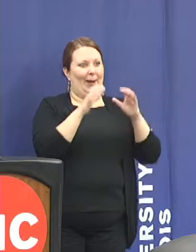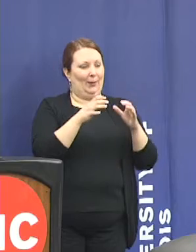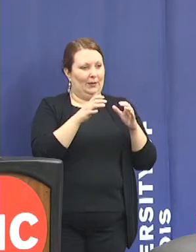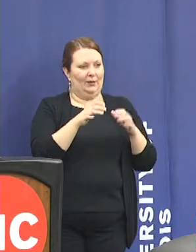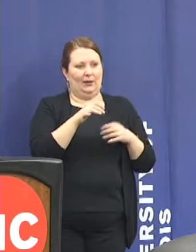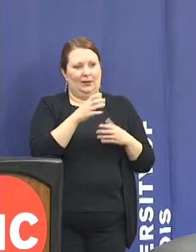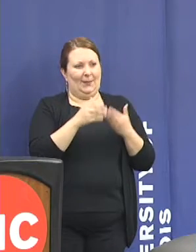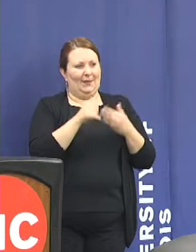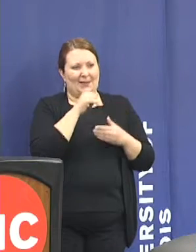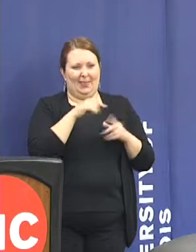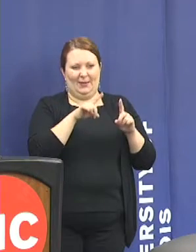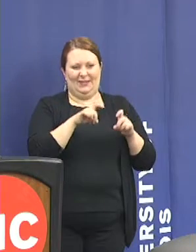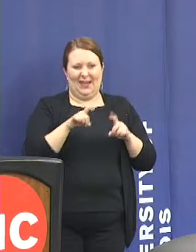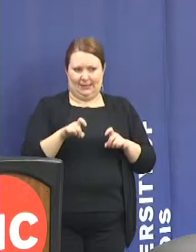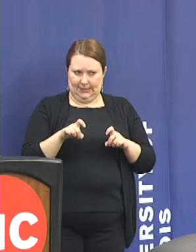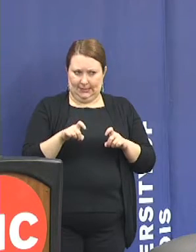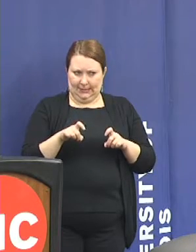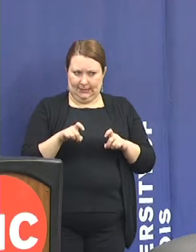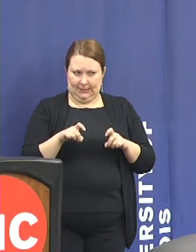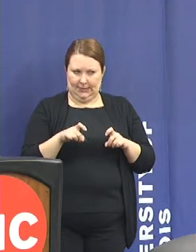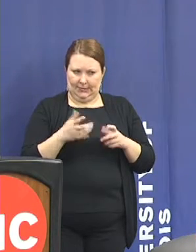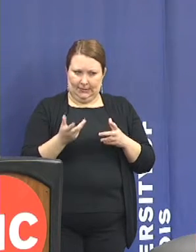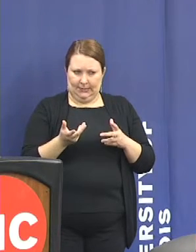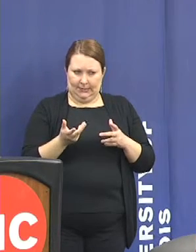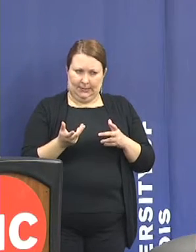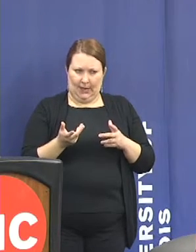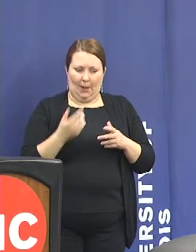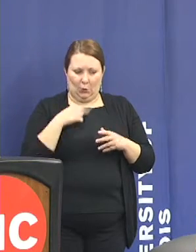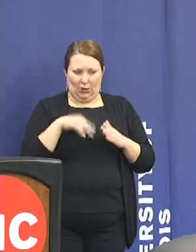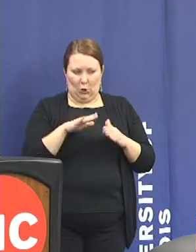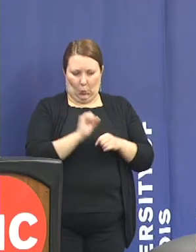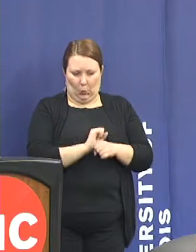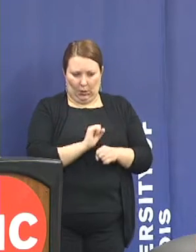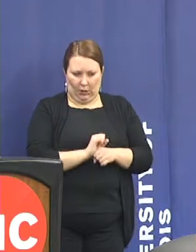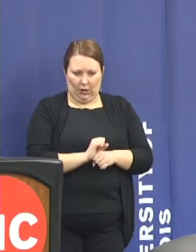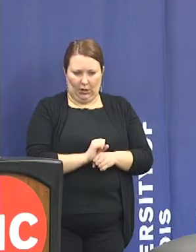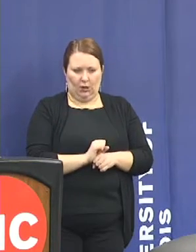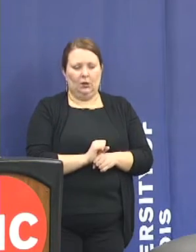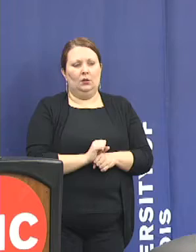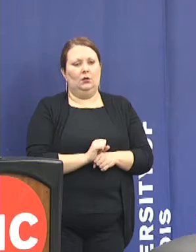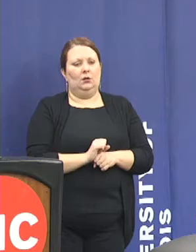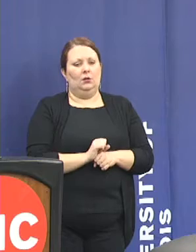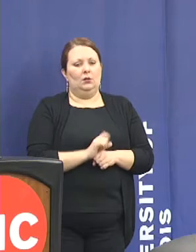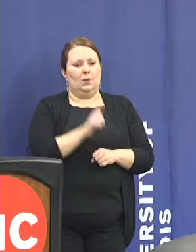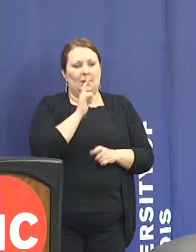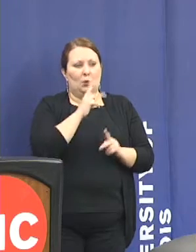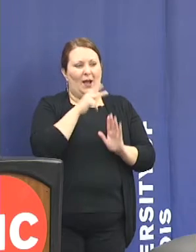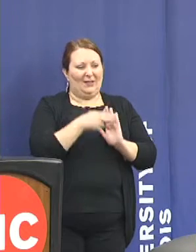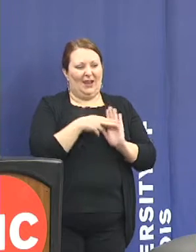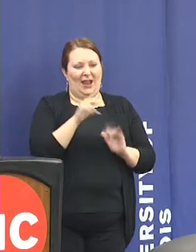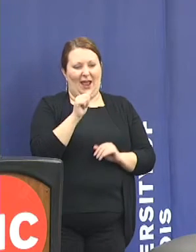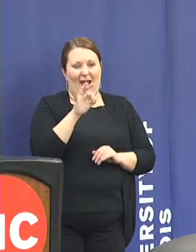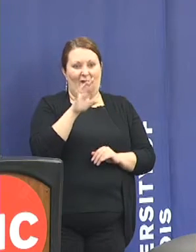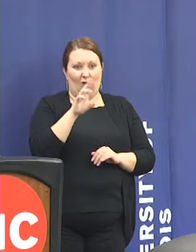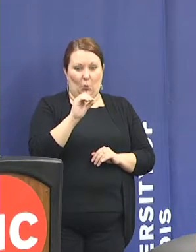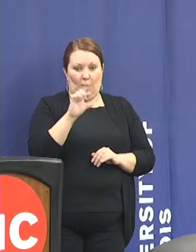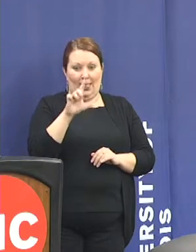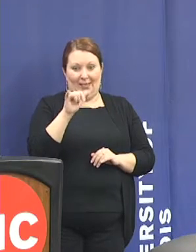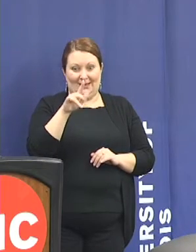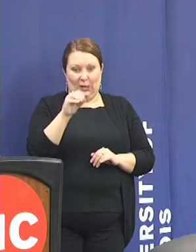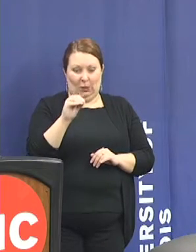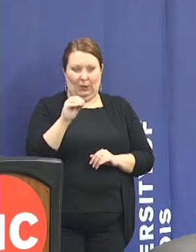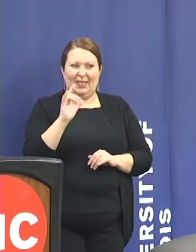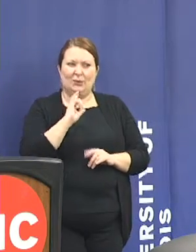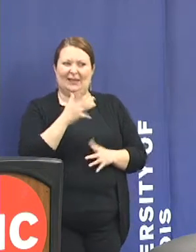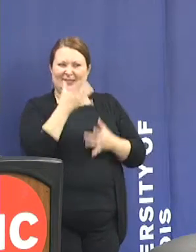there isn't necessarily in the testing, as you know, and I've been reading your work, a diminishment in the ones who identify as Afro-Latino. So